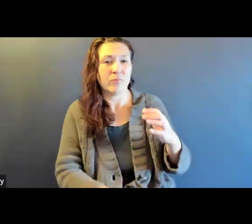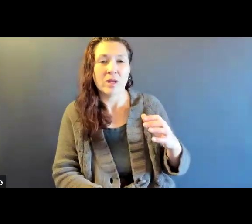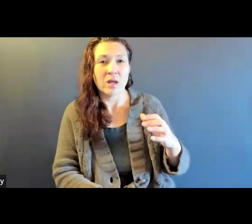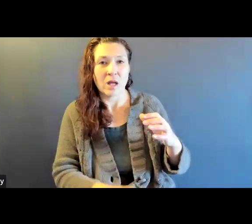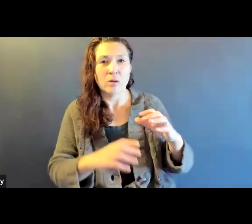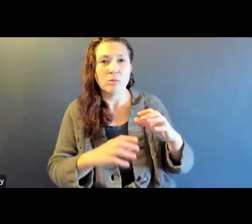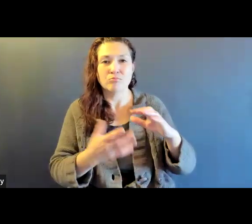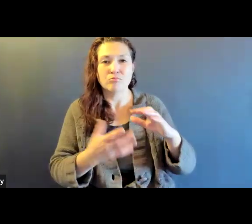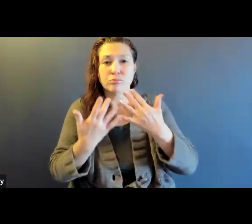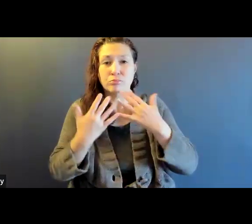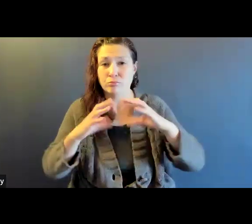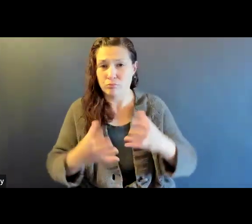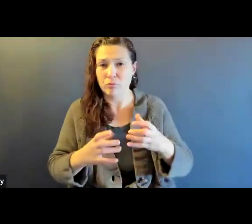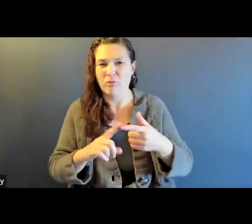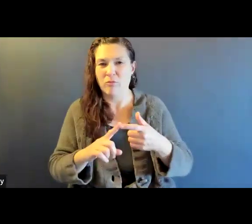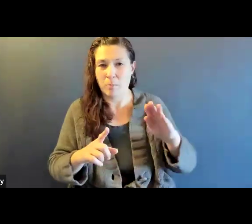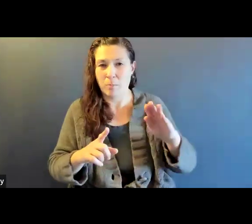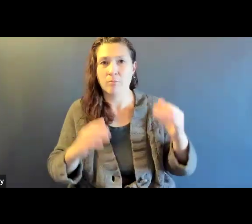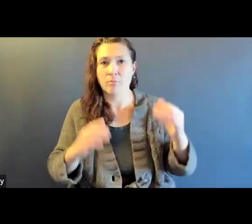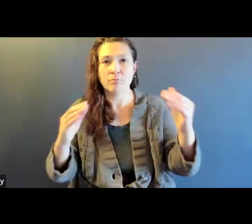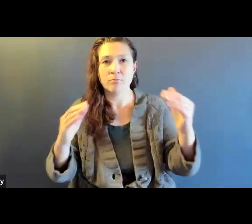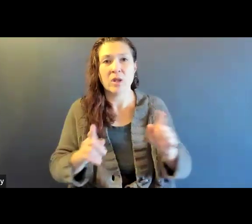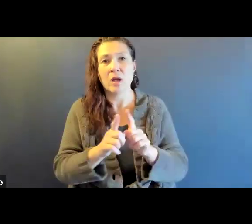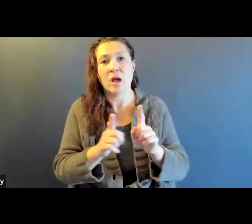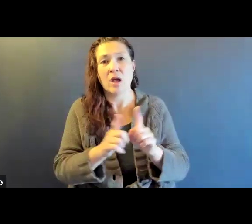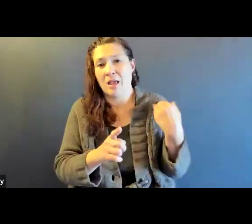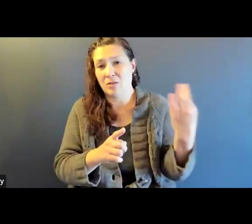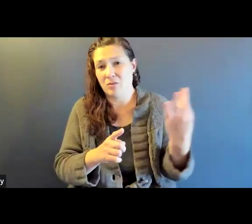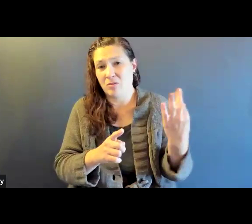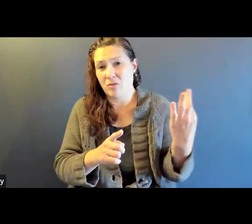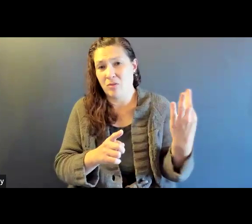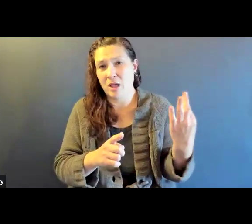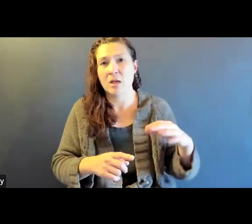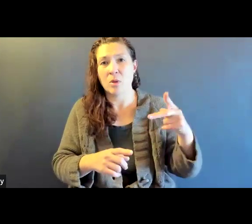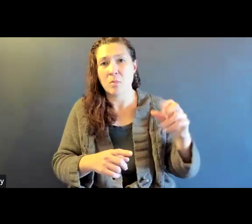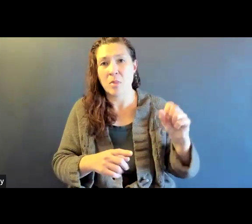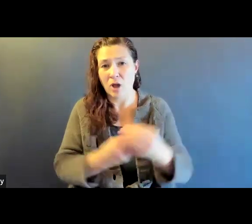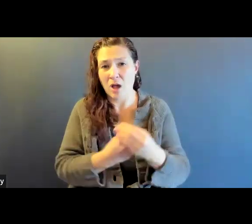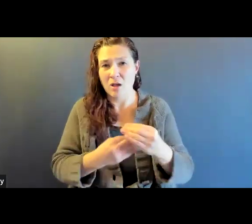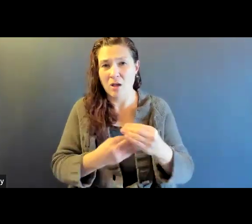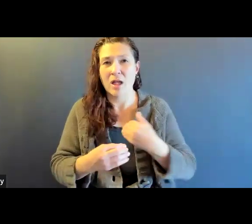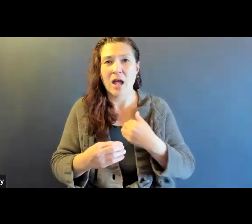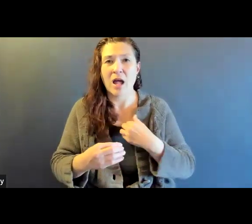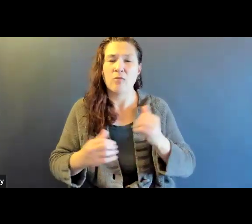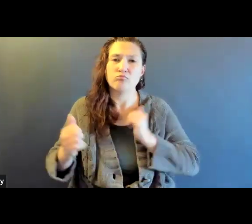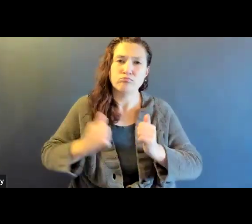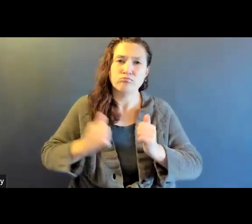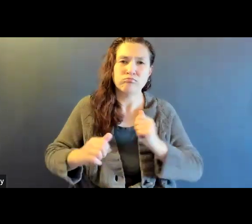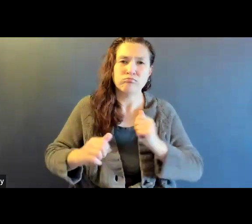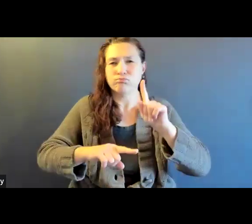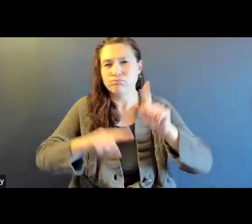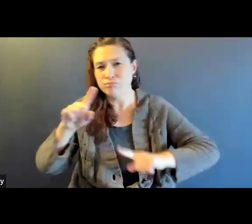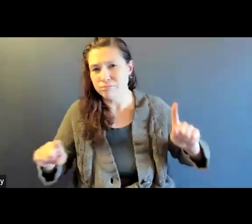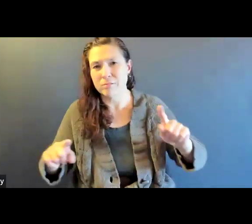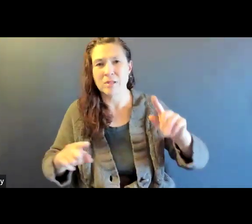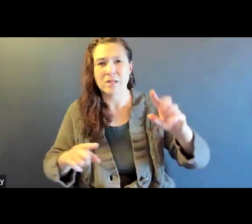the BPS Central Office was treated, as we are each year, to festive performances by more than